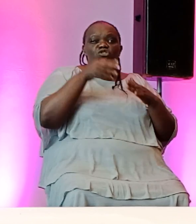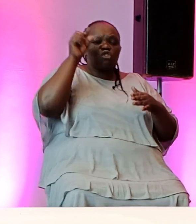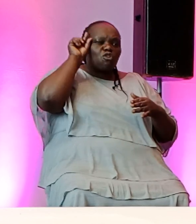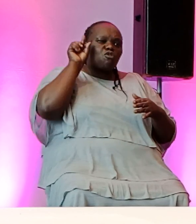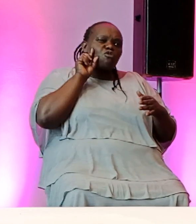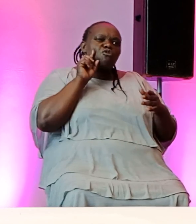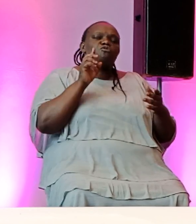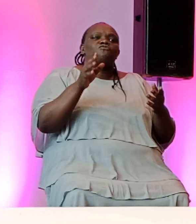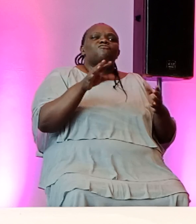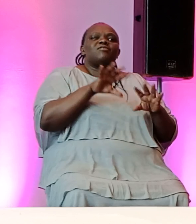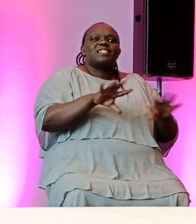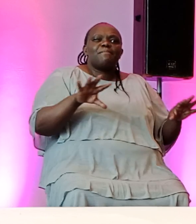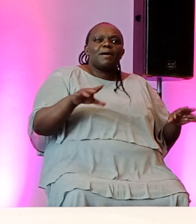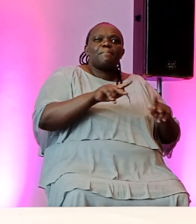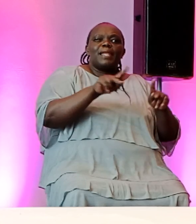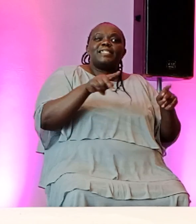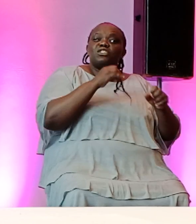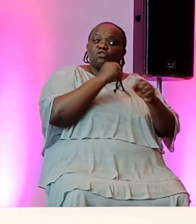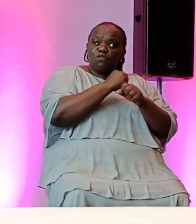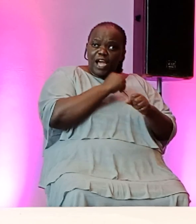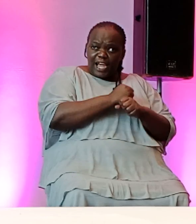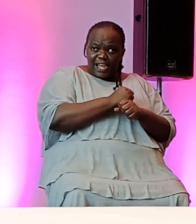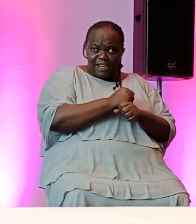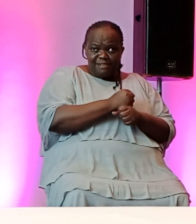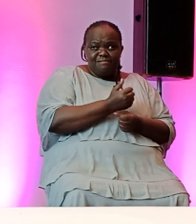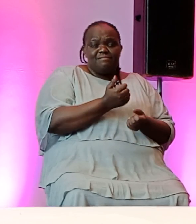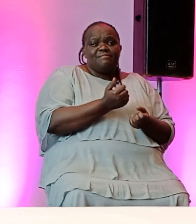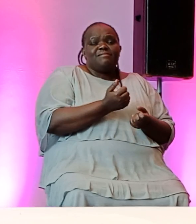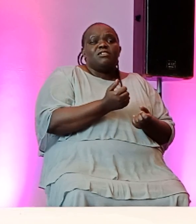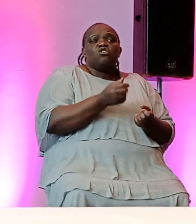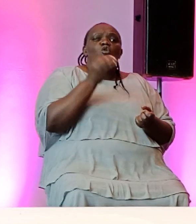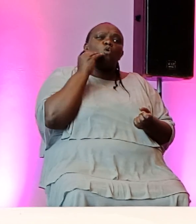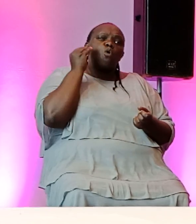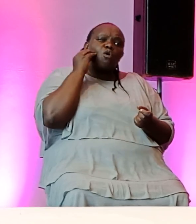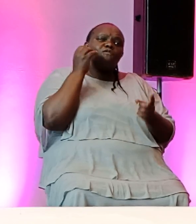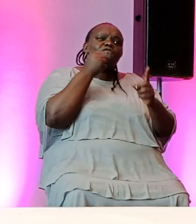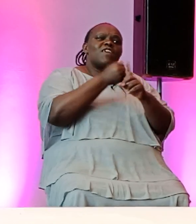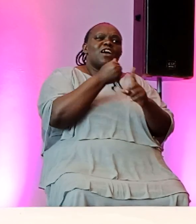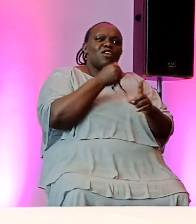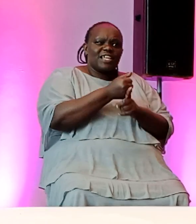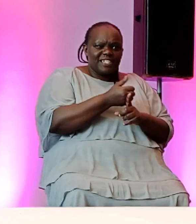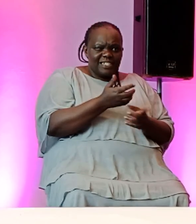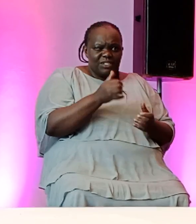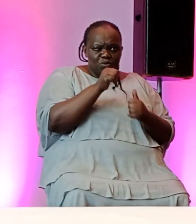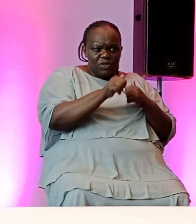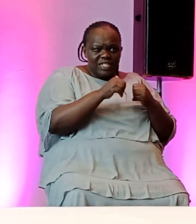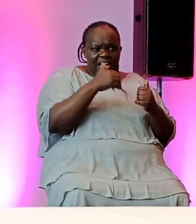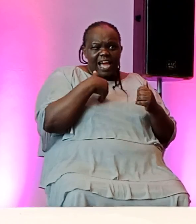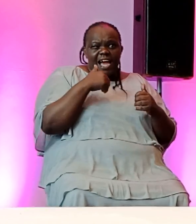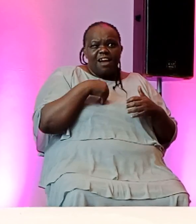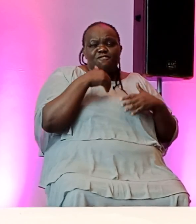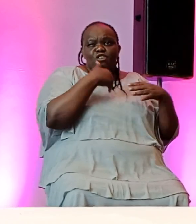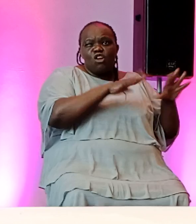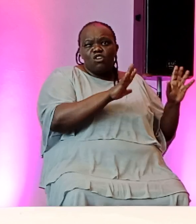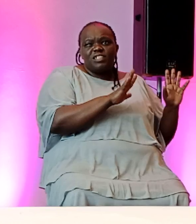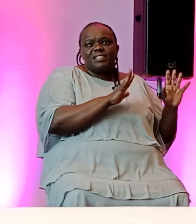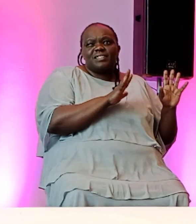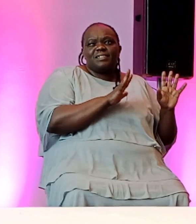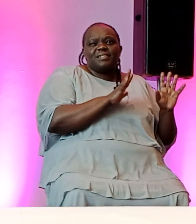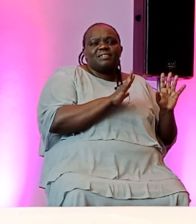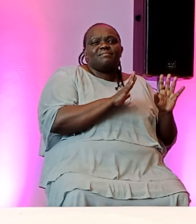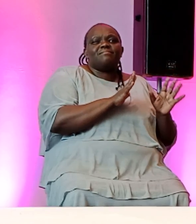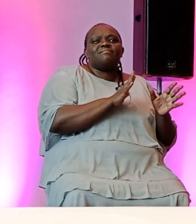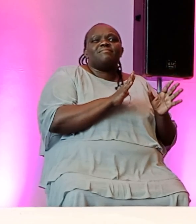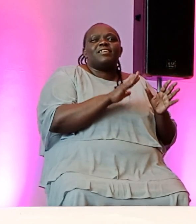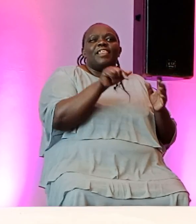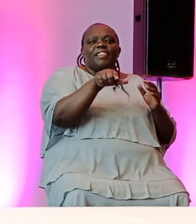gender-based harassment, places of work, and domestic violence, which we have lost a sports lady in this